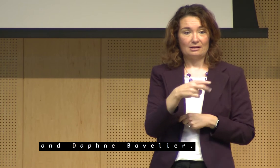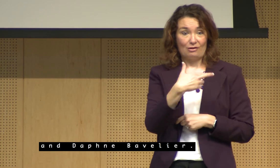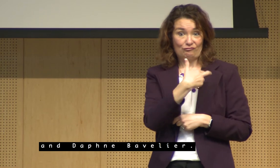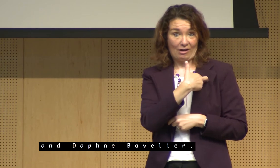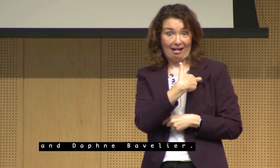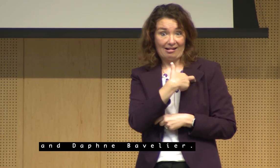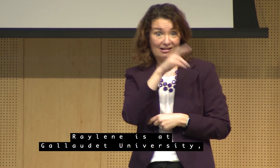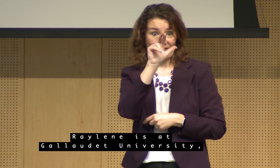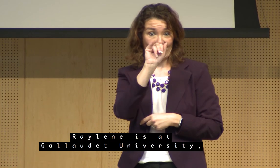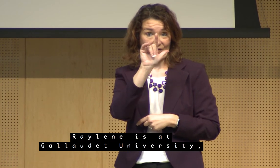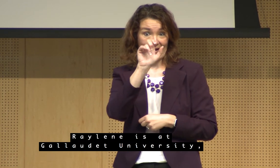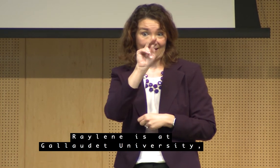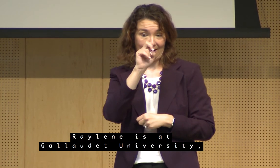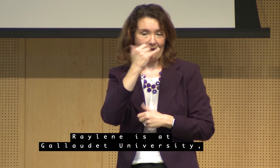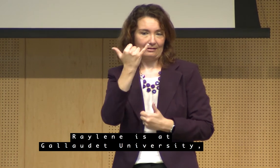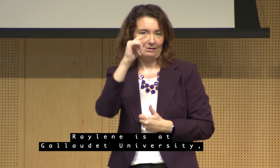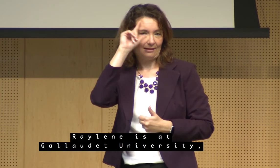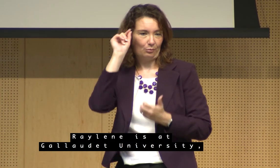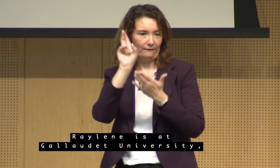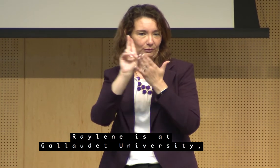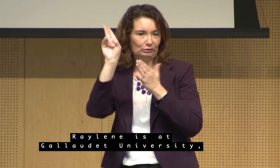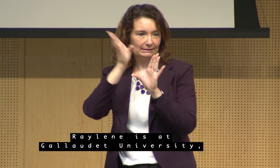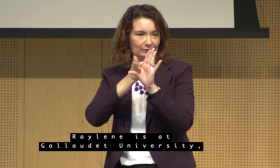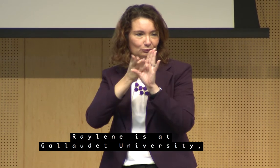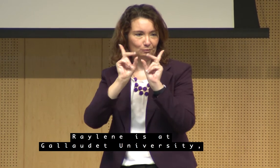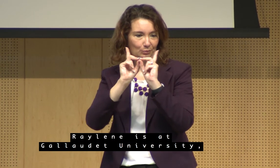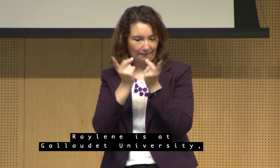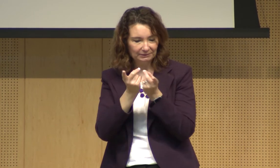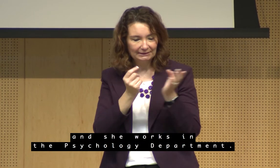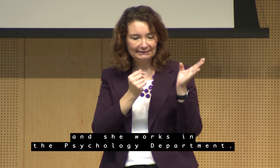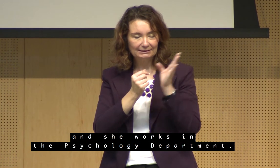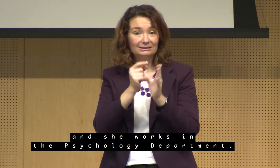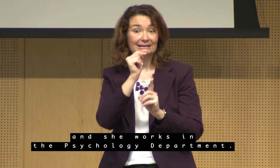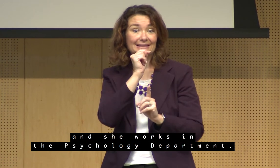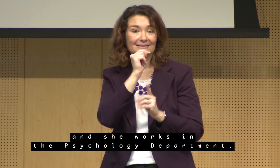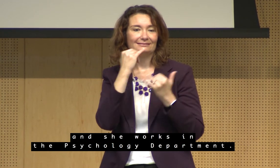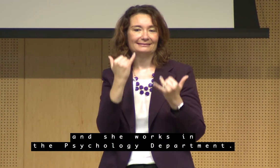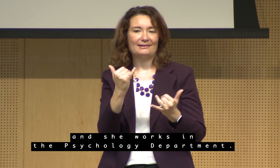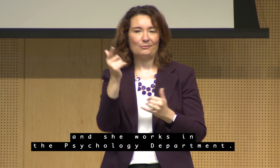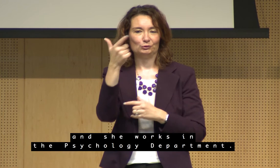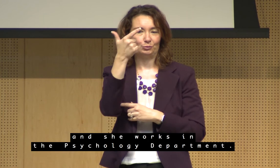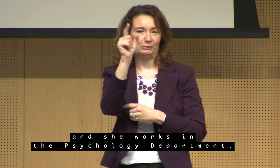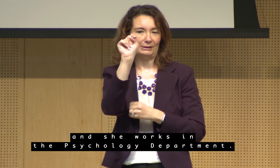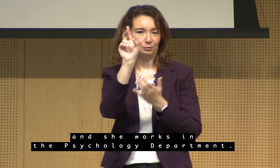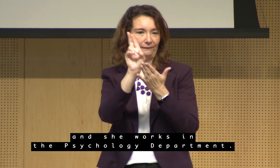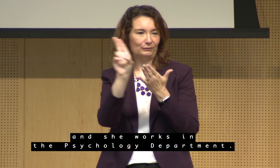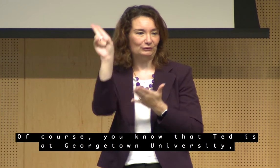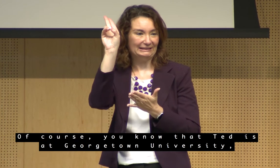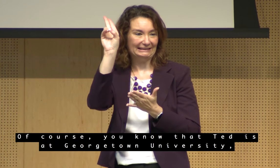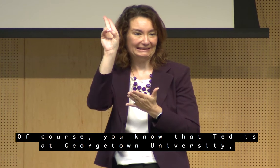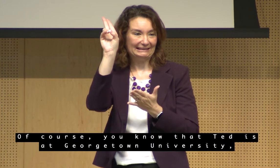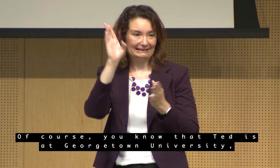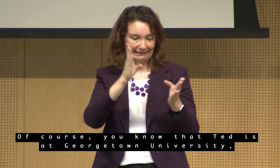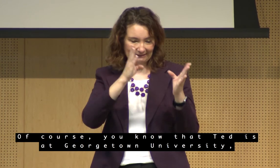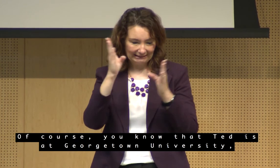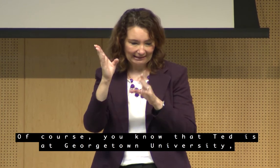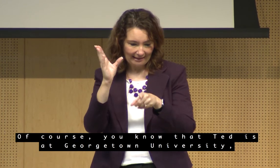Belvier. Raylene is at Gallaudet University, and she works in the psychology department. Of course, you know that Ted is